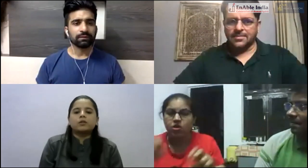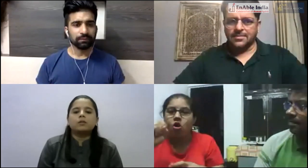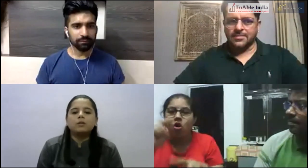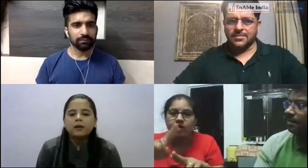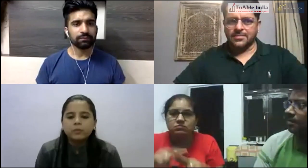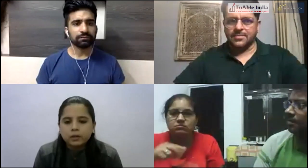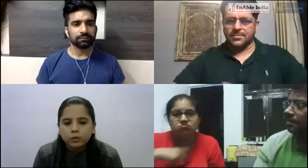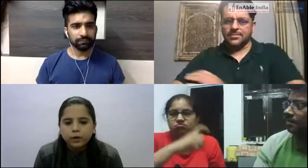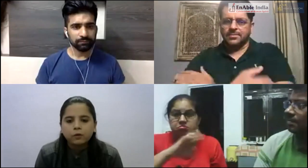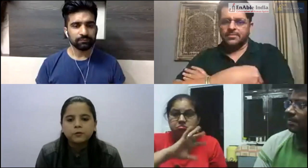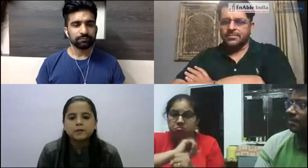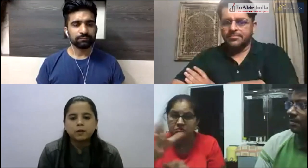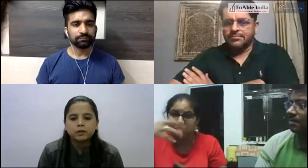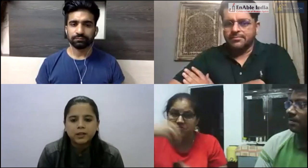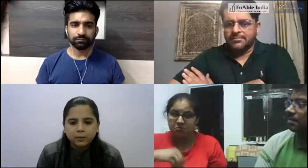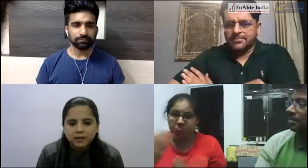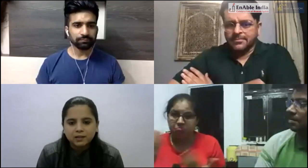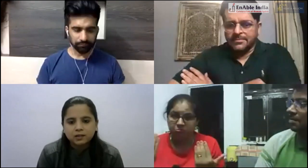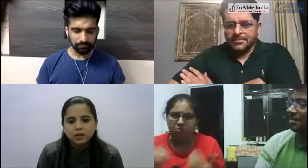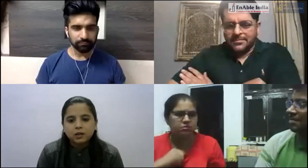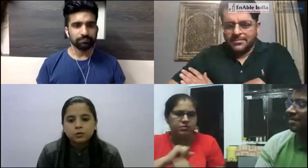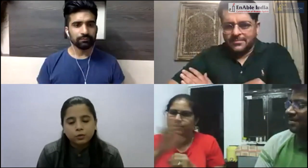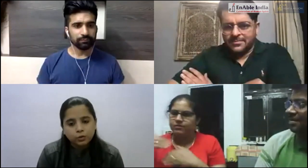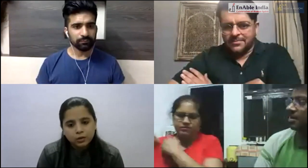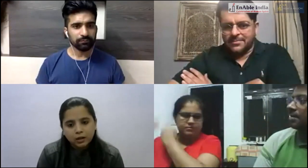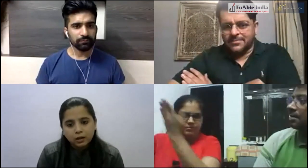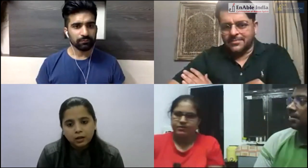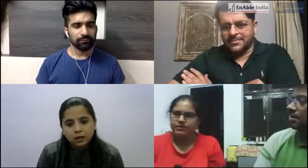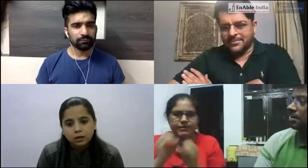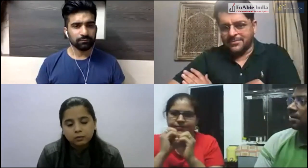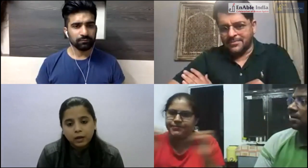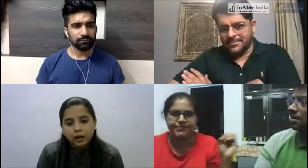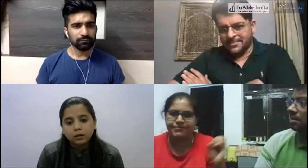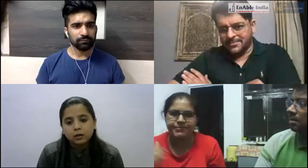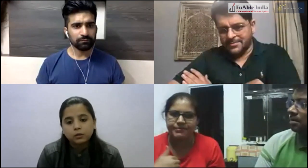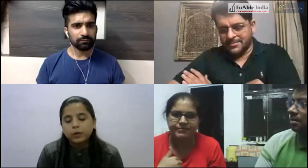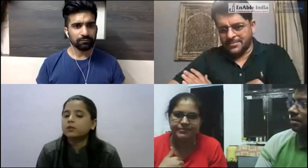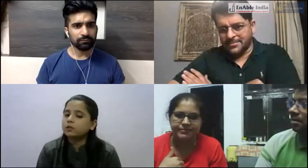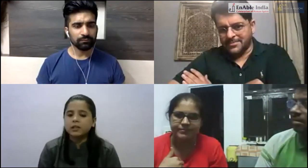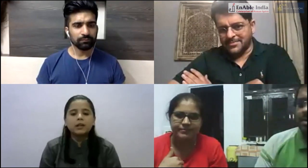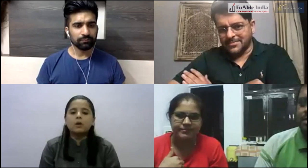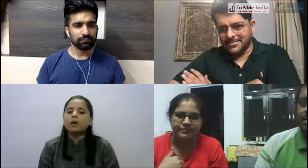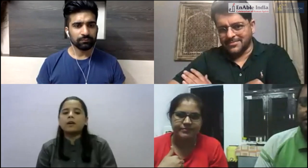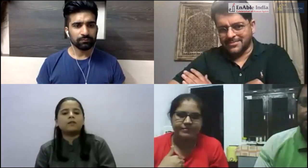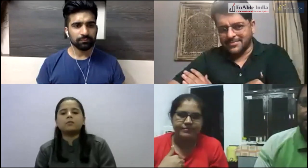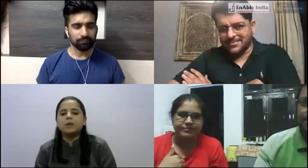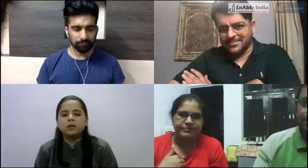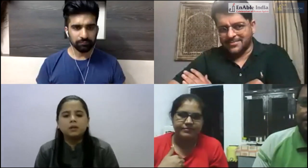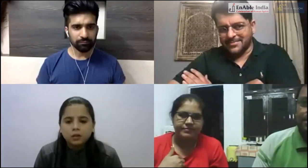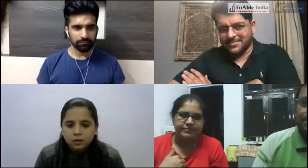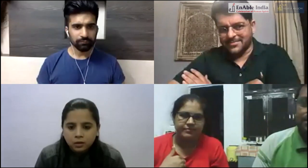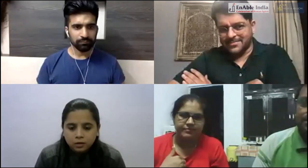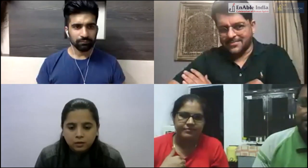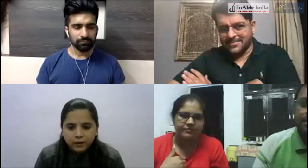one question. I've been going office on the daily basis. So do you think, okay, so till now I haven't